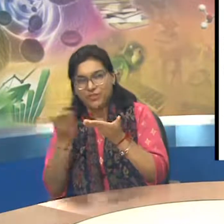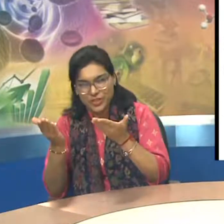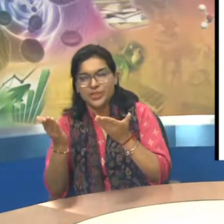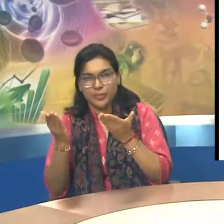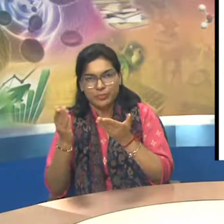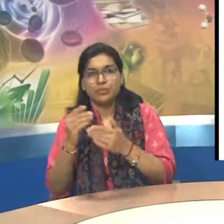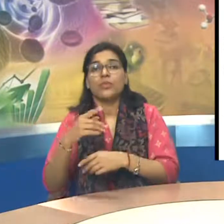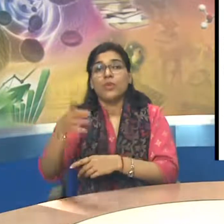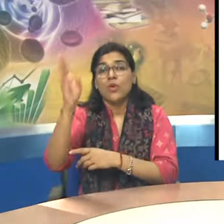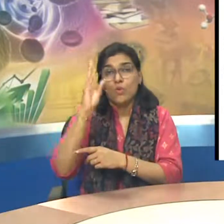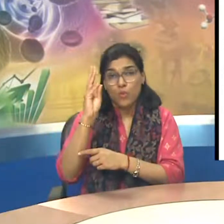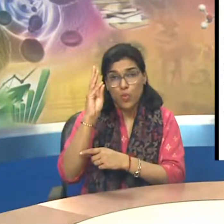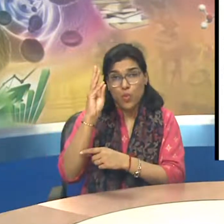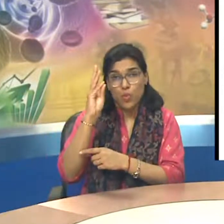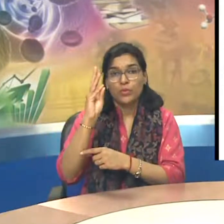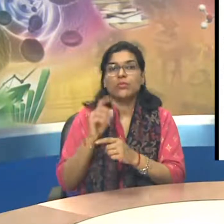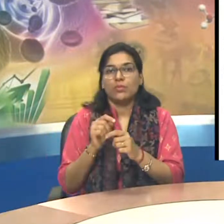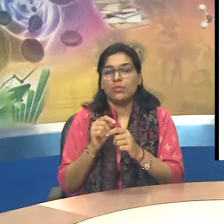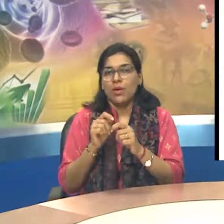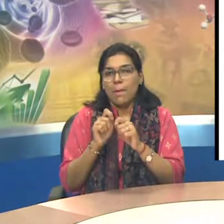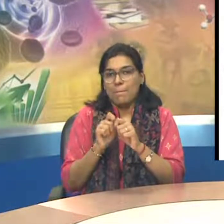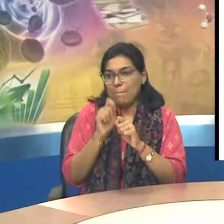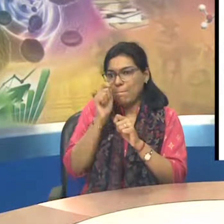Third, short message service.